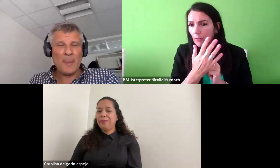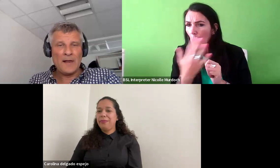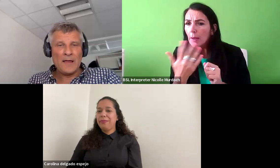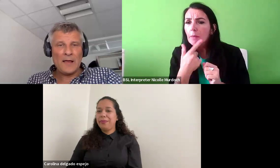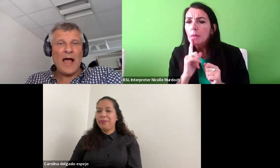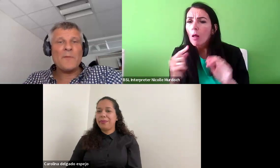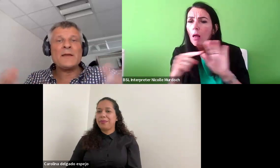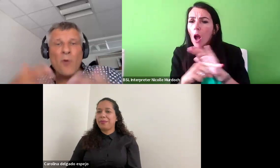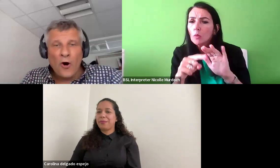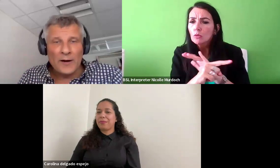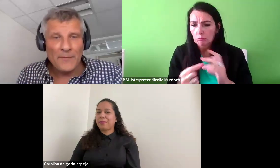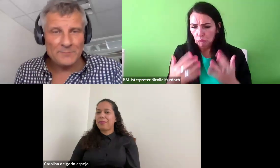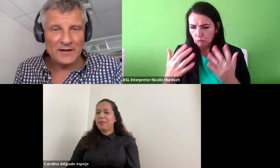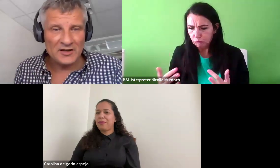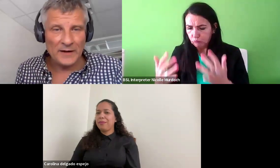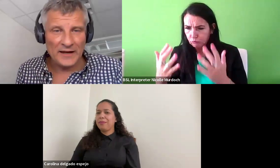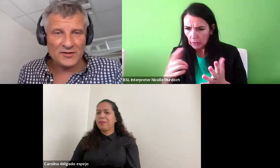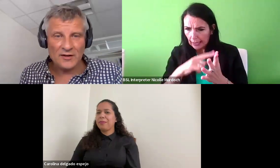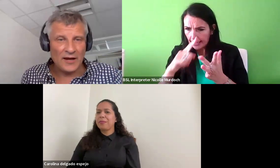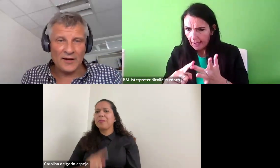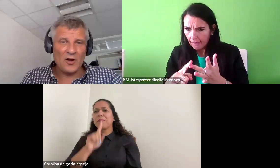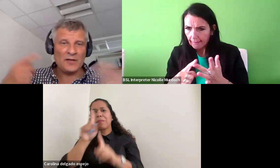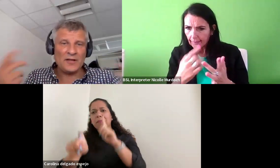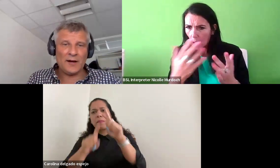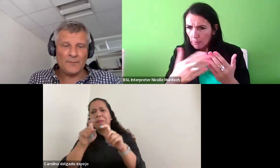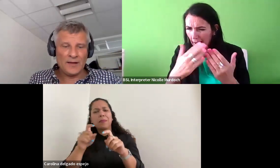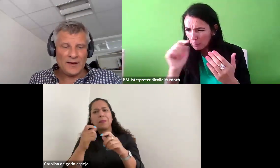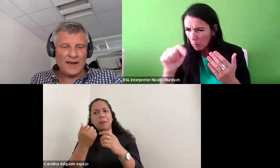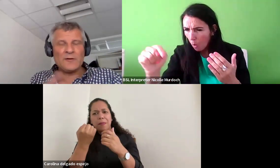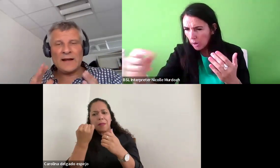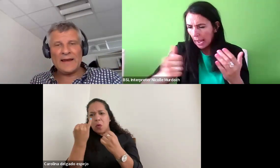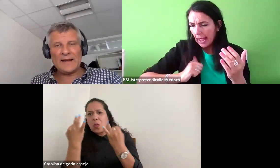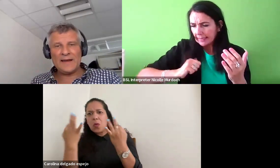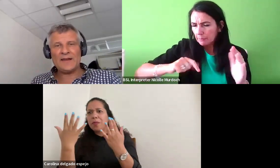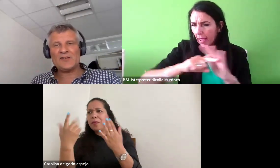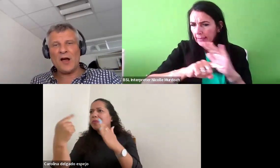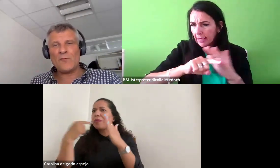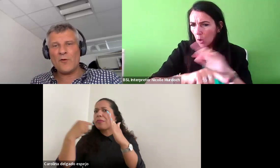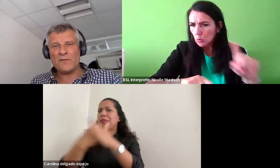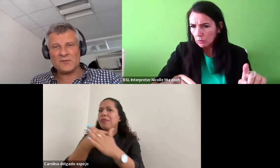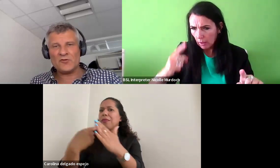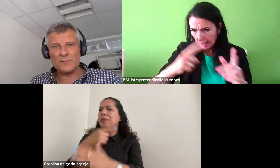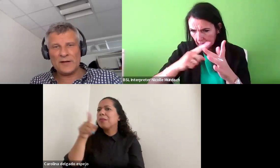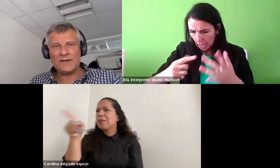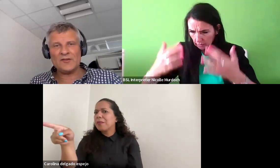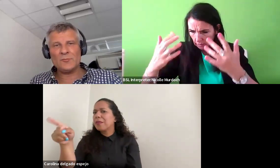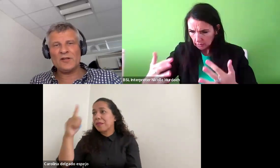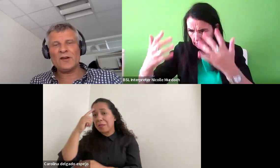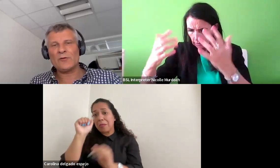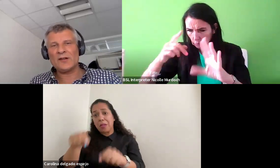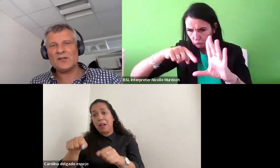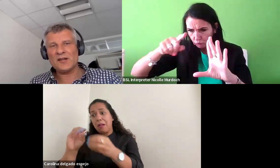people. How many more might be displaced in the coming year? Now, clearly, it is our role and responsibility